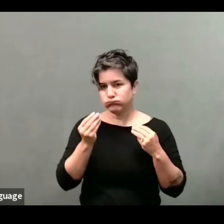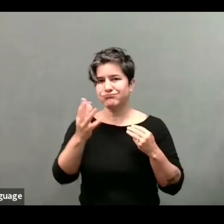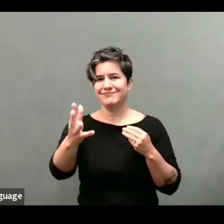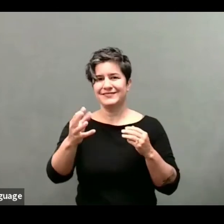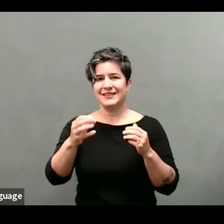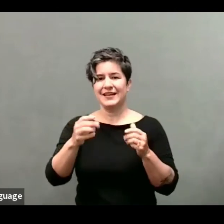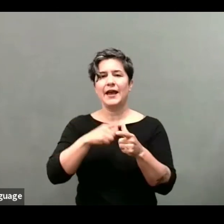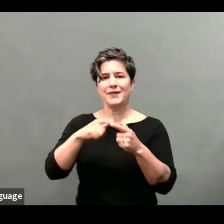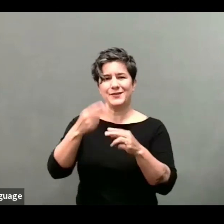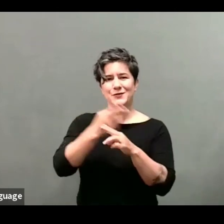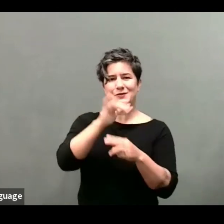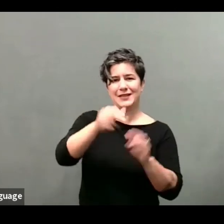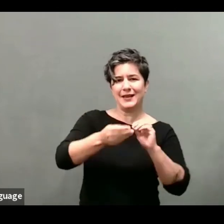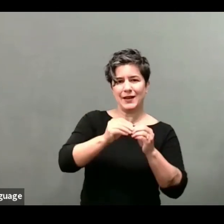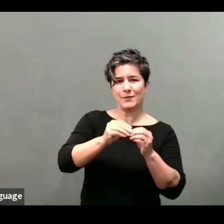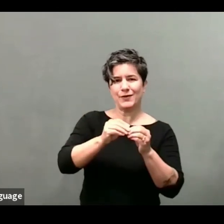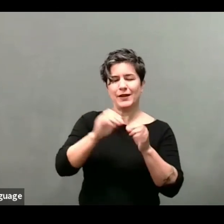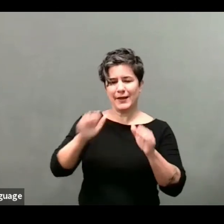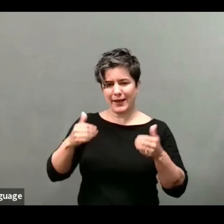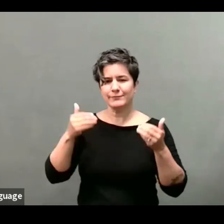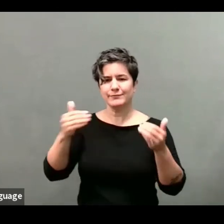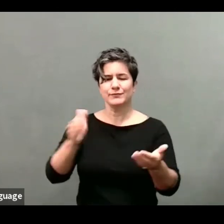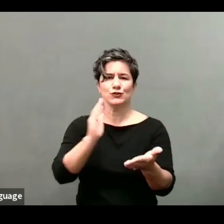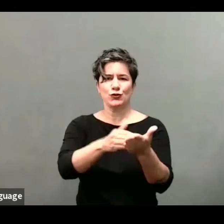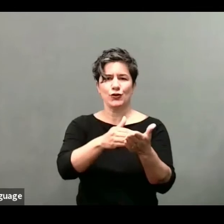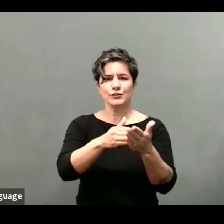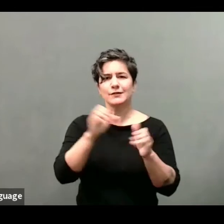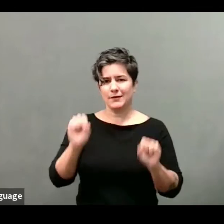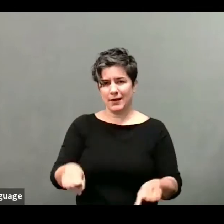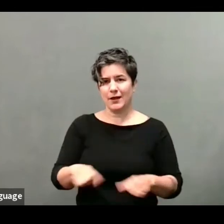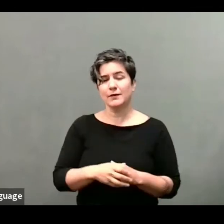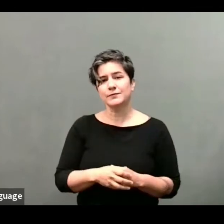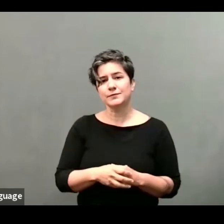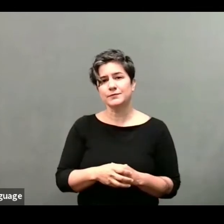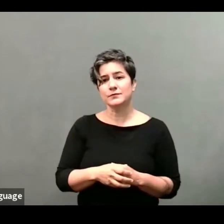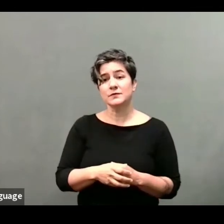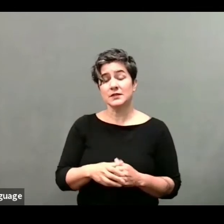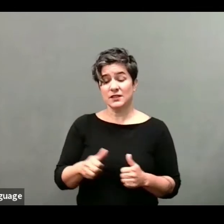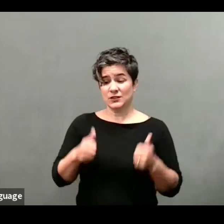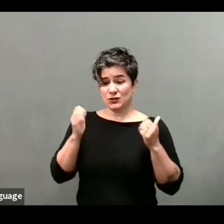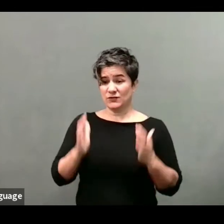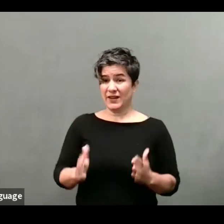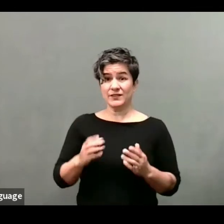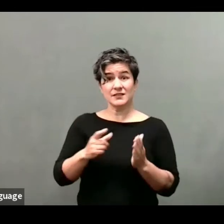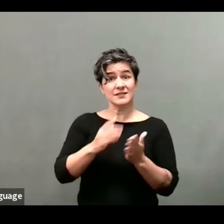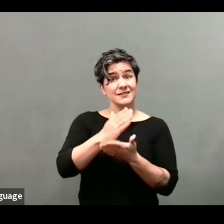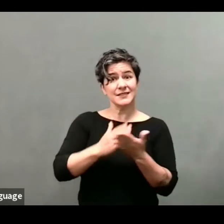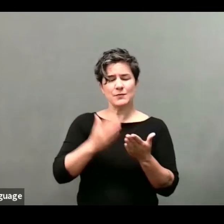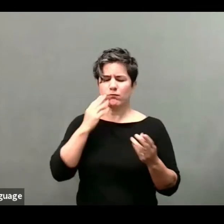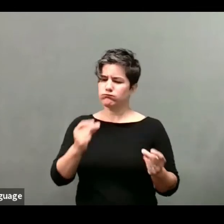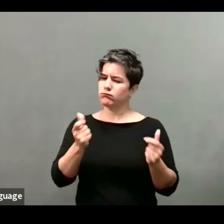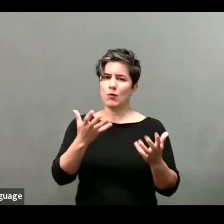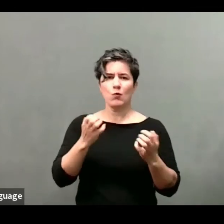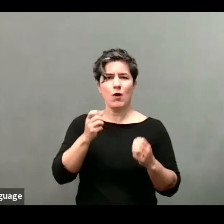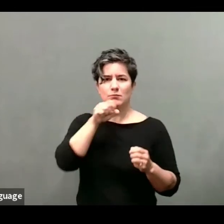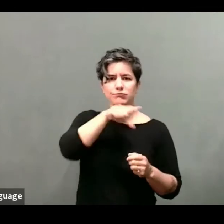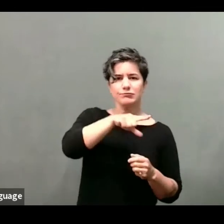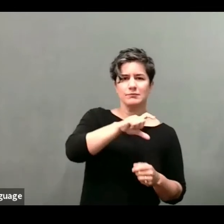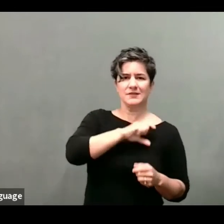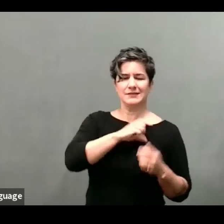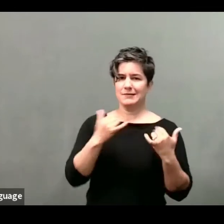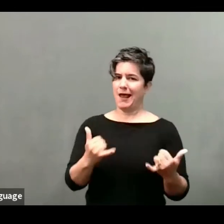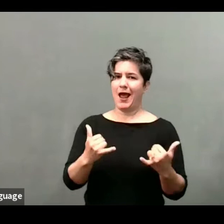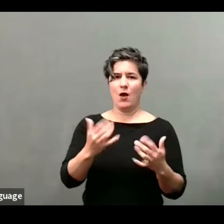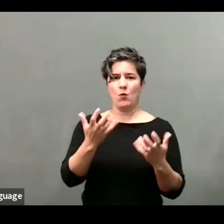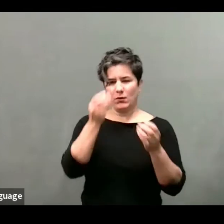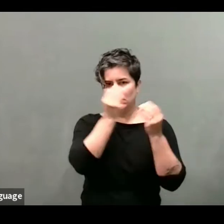to report this to law enforcement. And some survivors know immediately. They're ready to talk to law enforcement. They know they want that